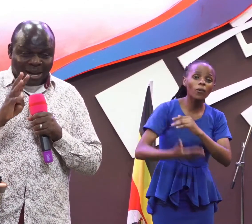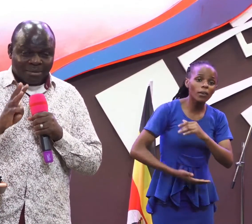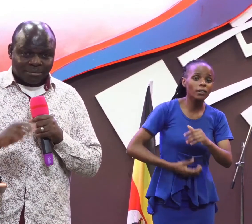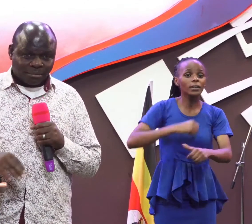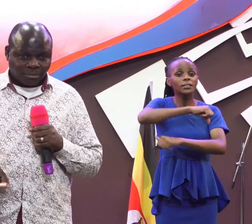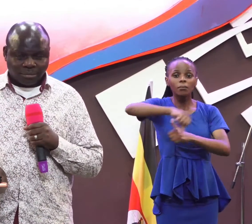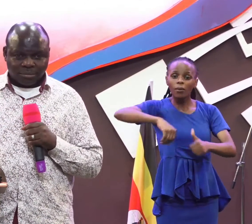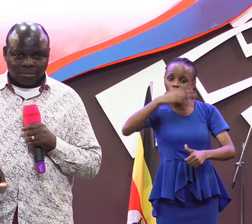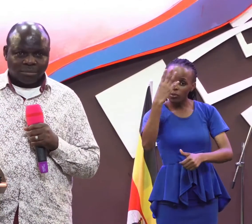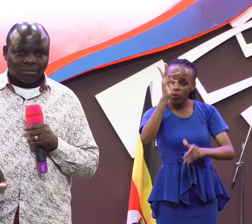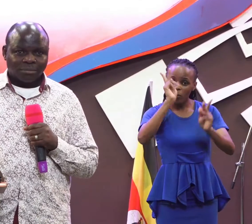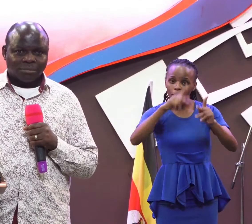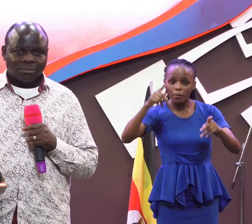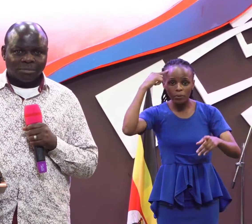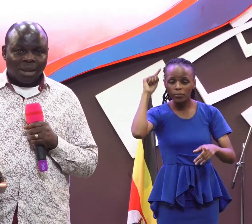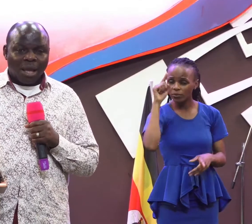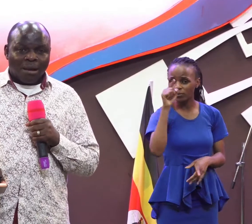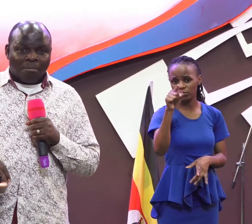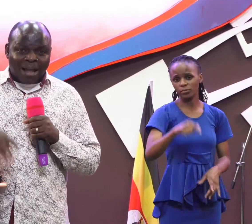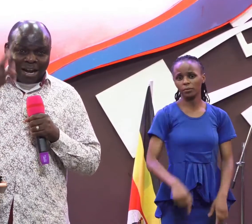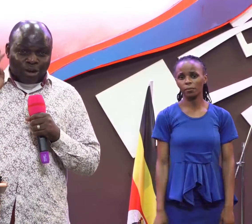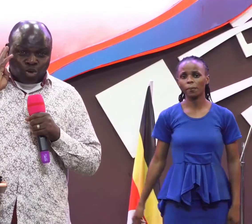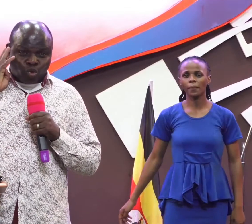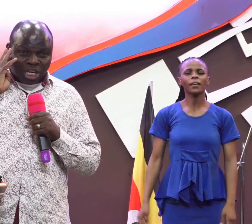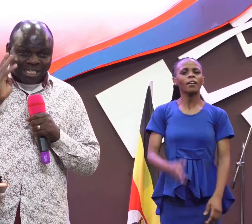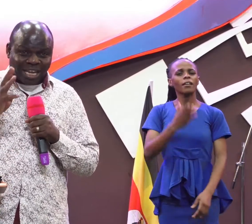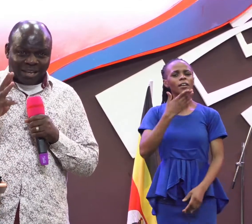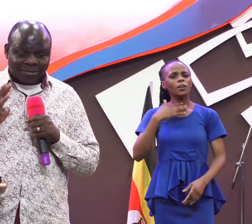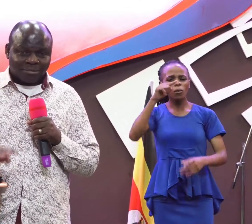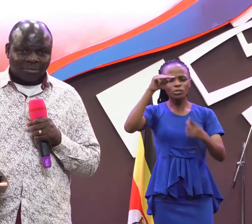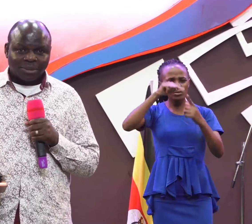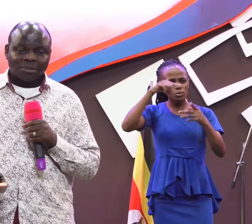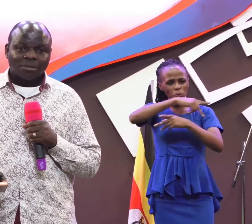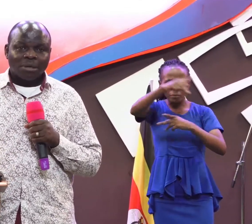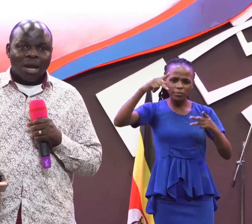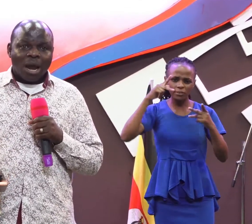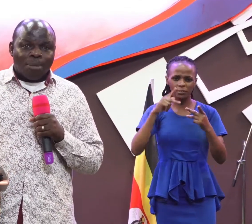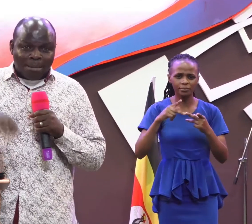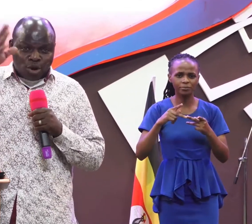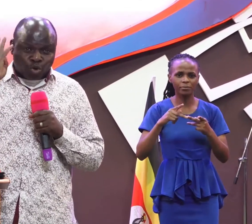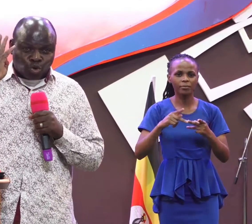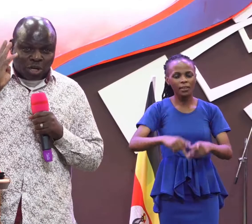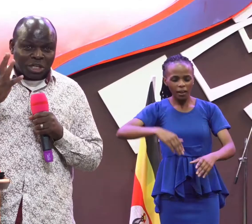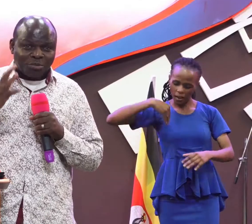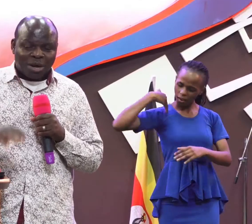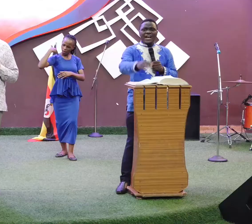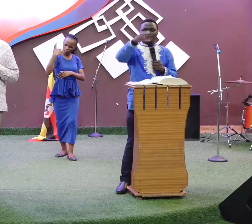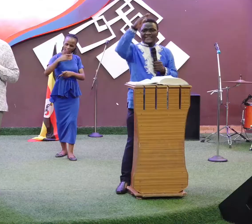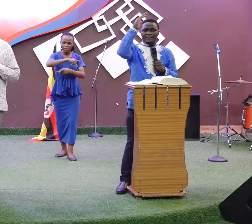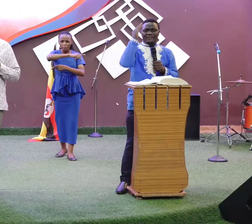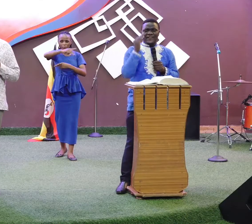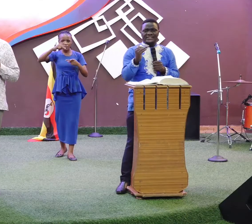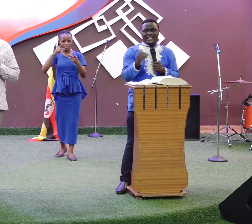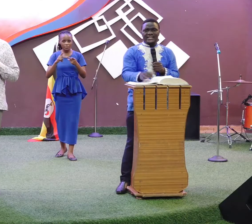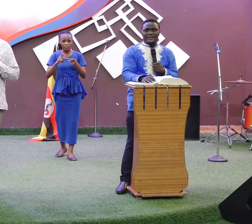100. But the Lord has about 4 people that he wants you to perfect. And after